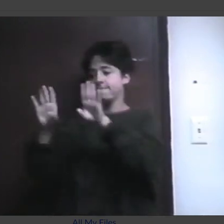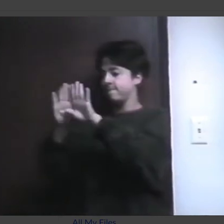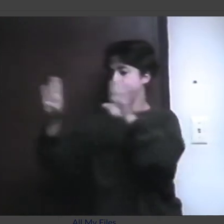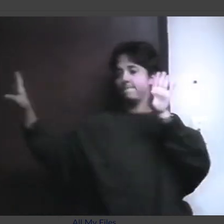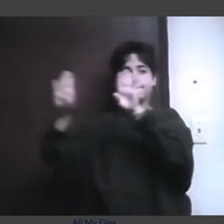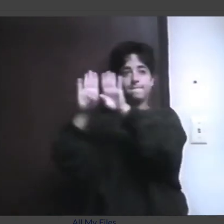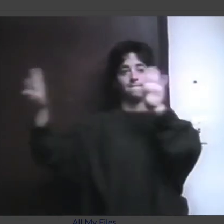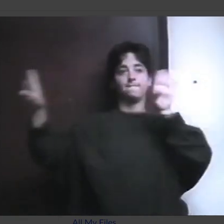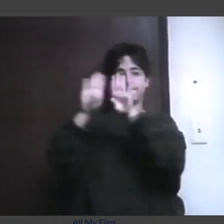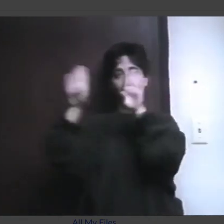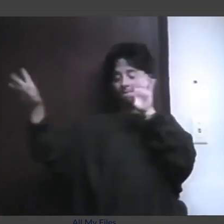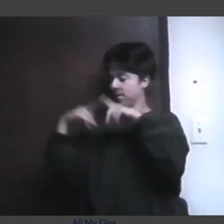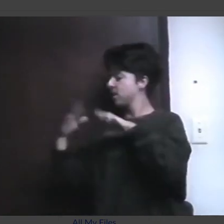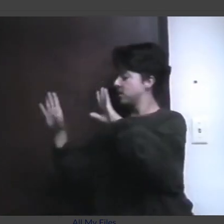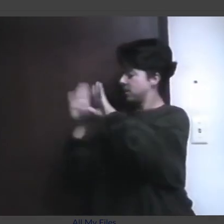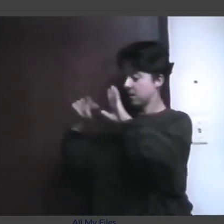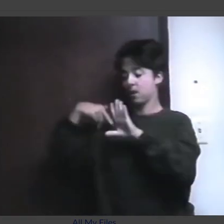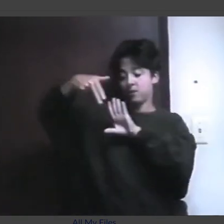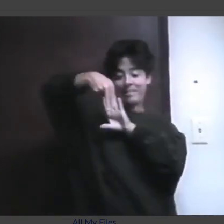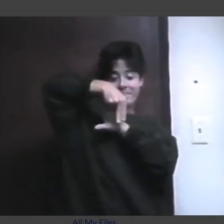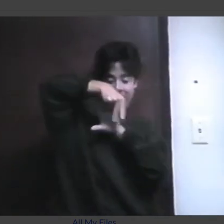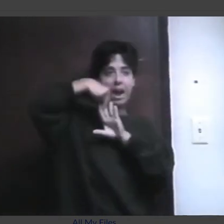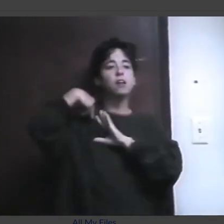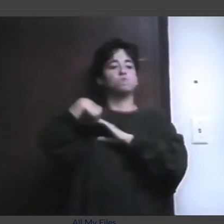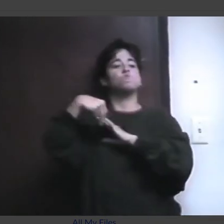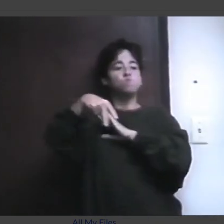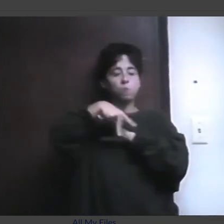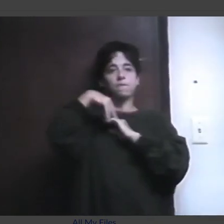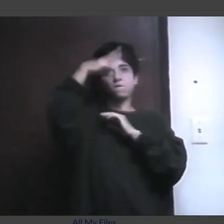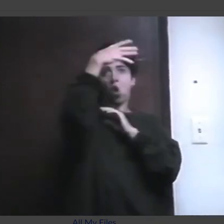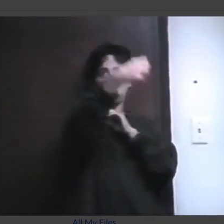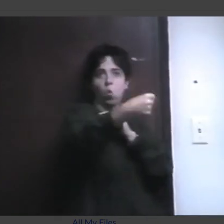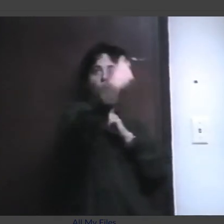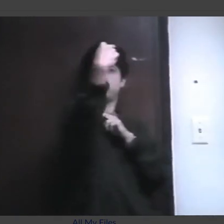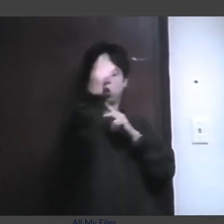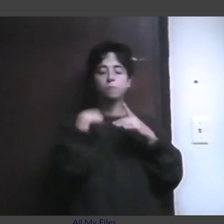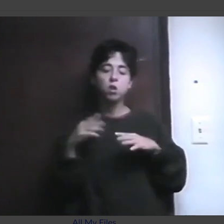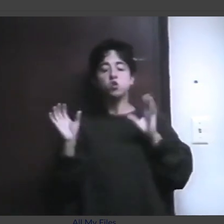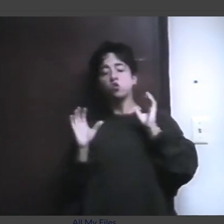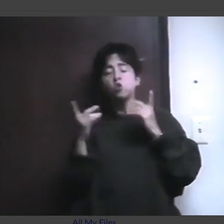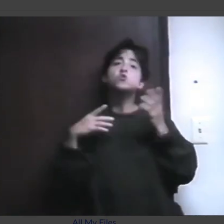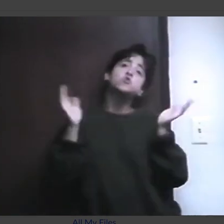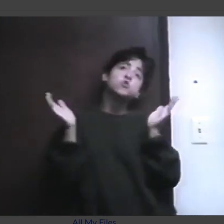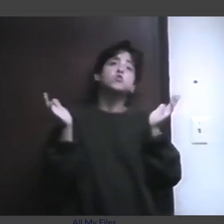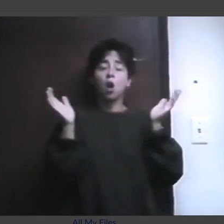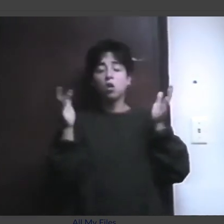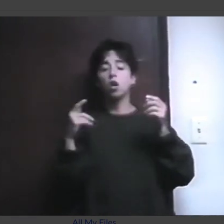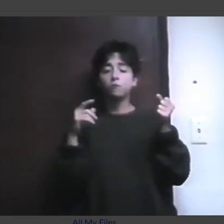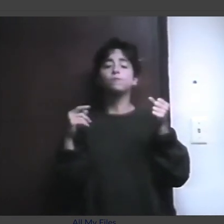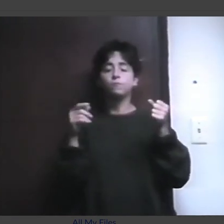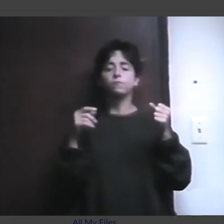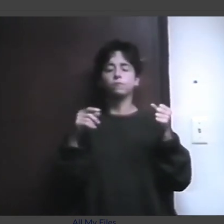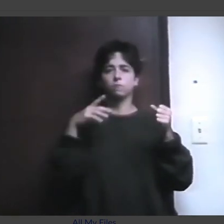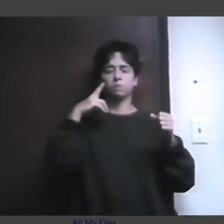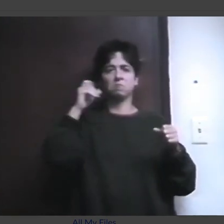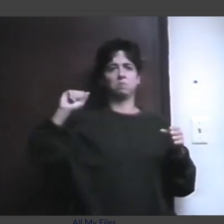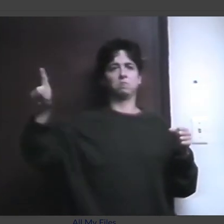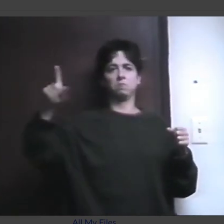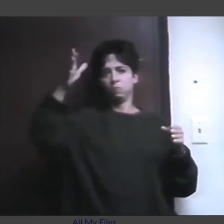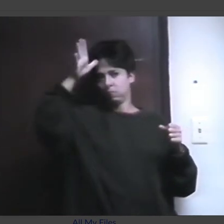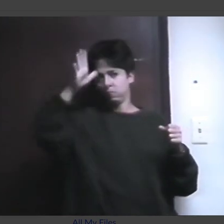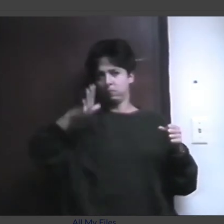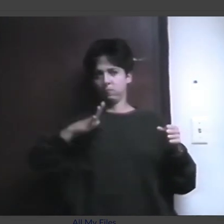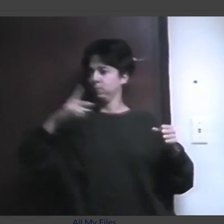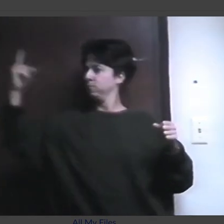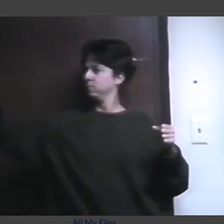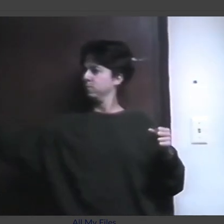because we kept bumping into each other multiple times. On the next bus stop, many people got off and there was more room to